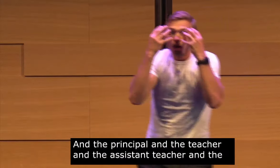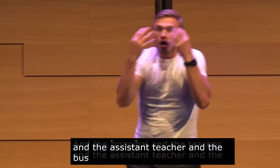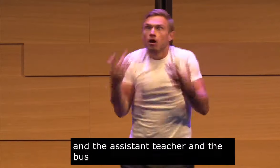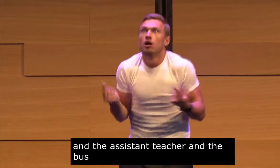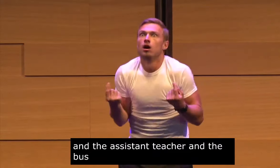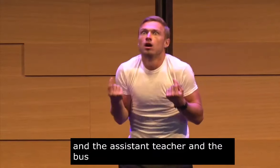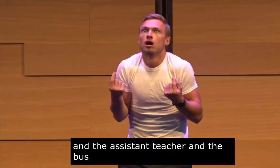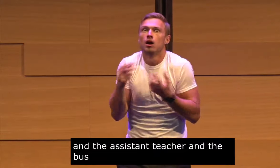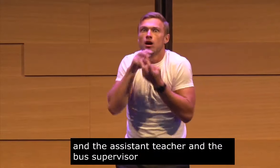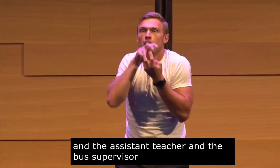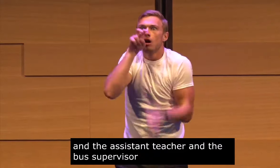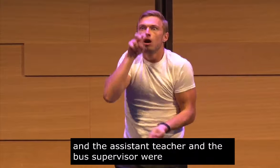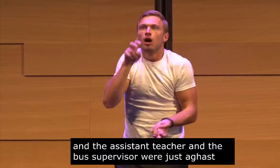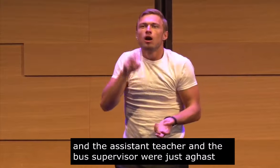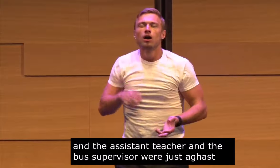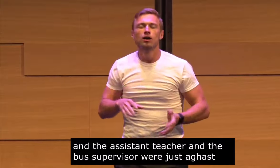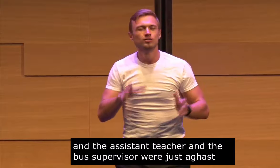bus supervisor were just aghast.